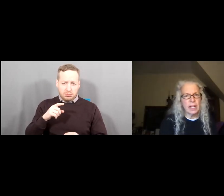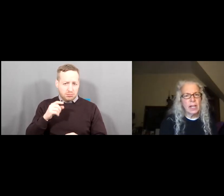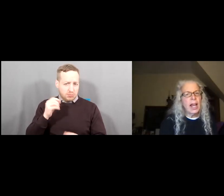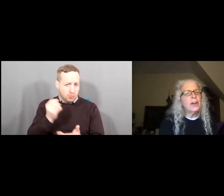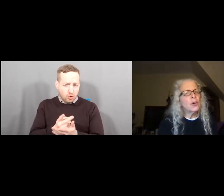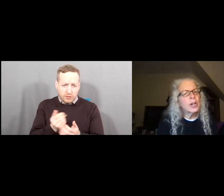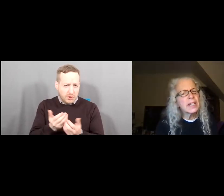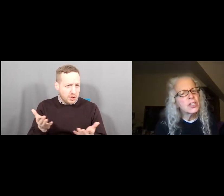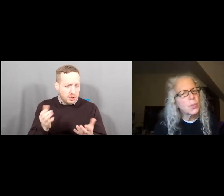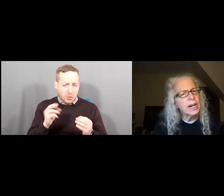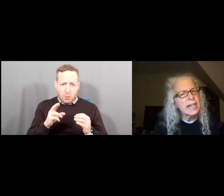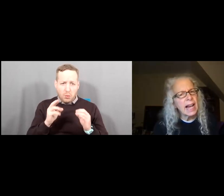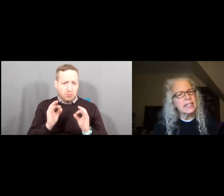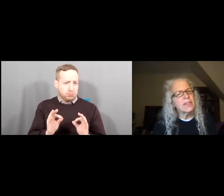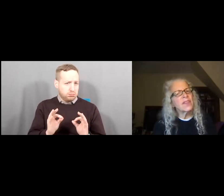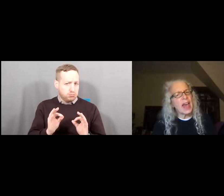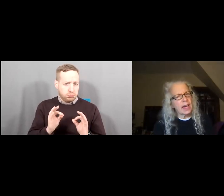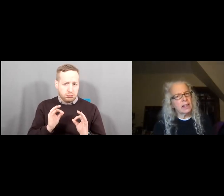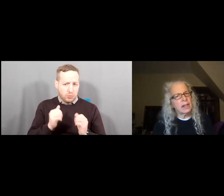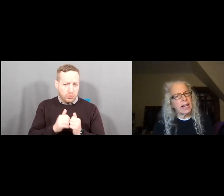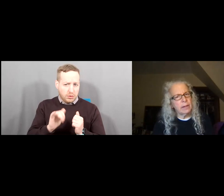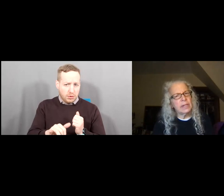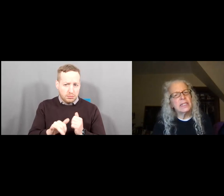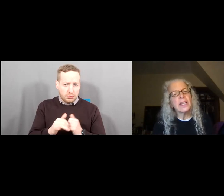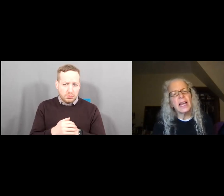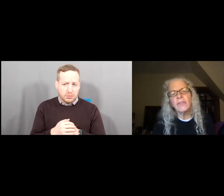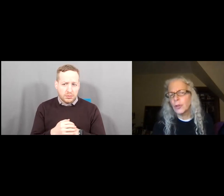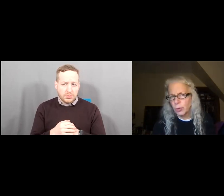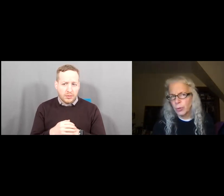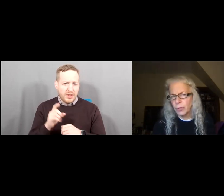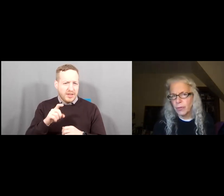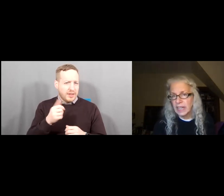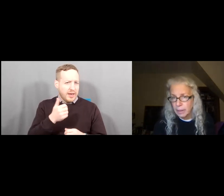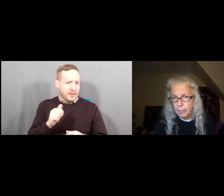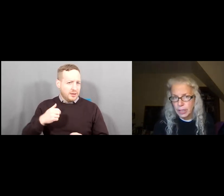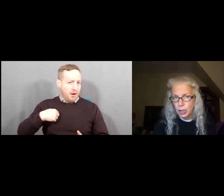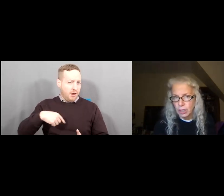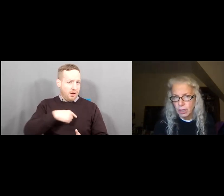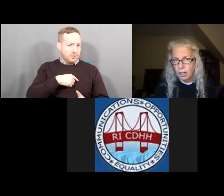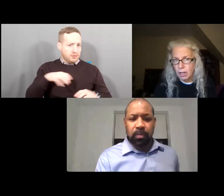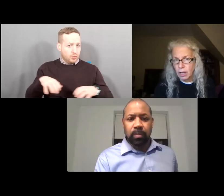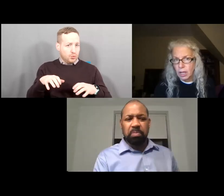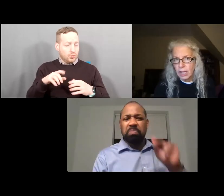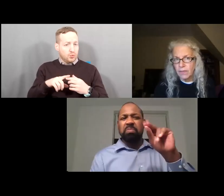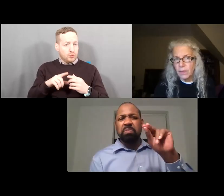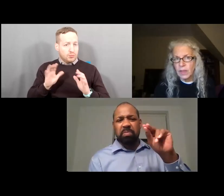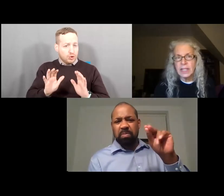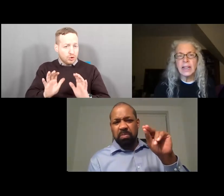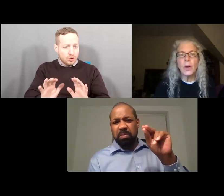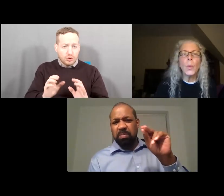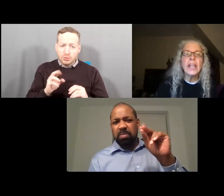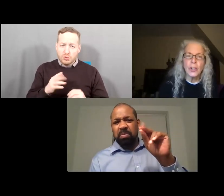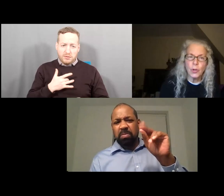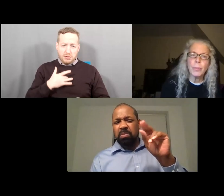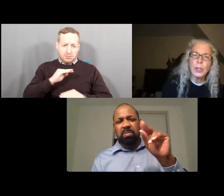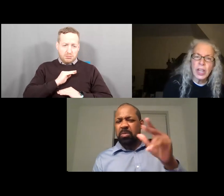already. And Ernest, I just wanted to ask if that item needs any further approval from the commission, if there's